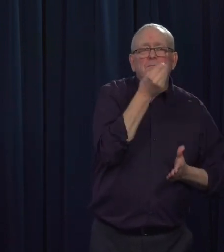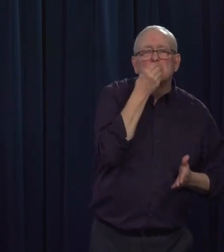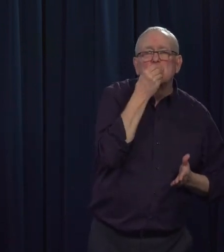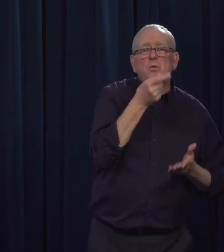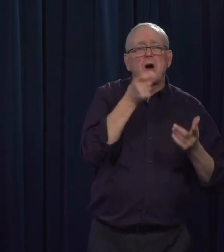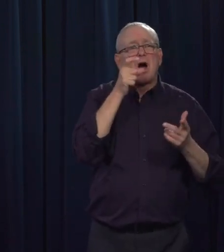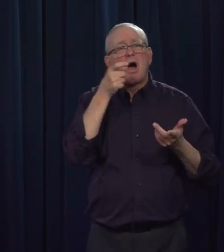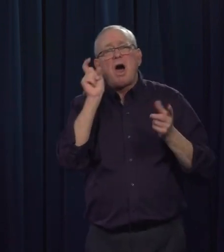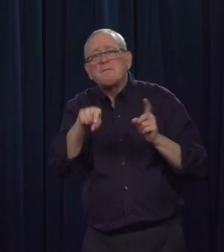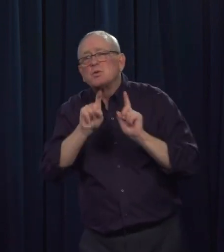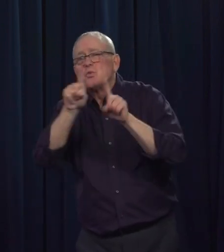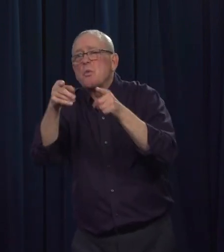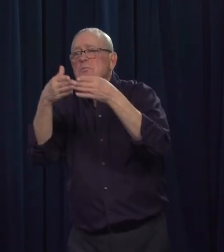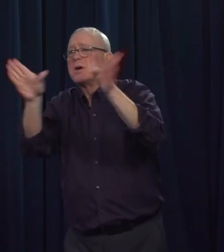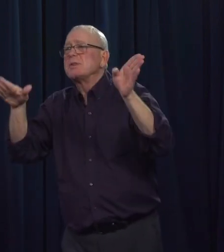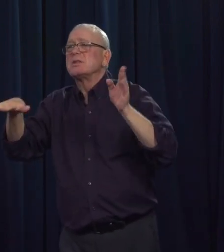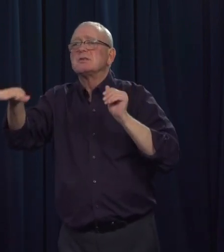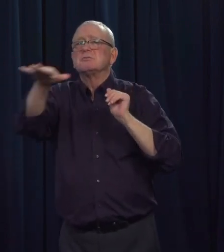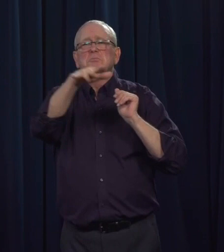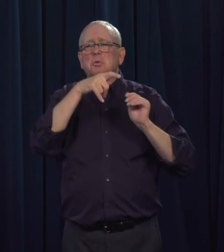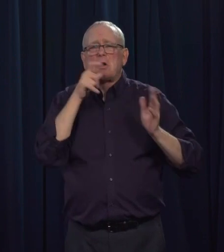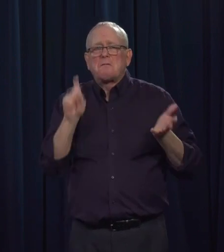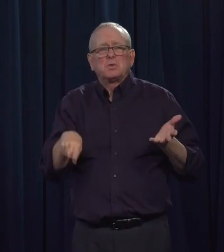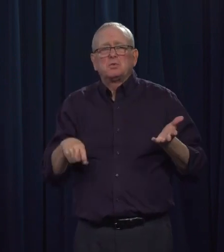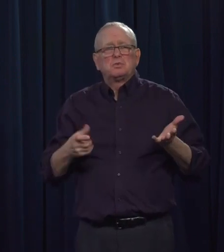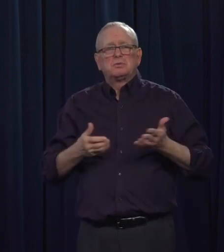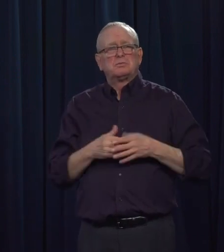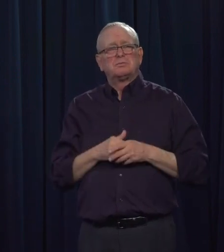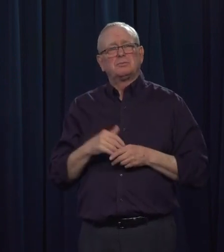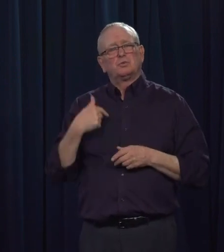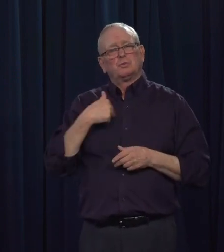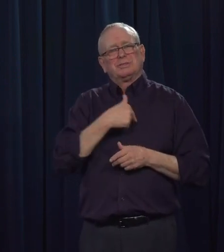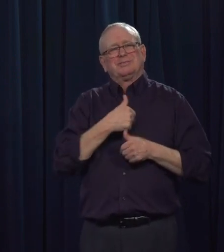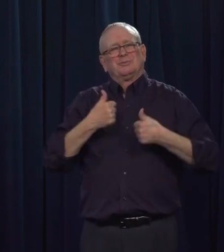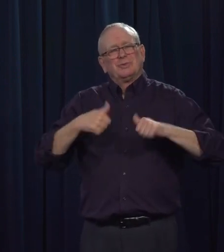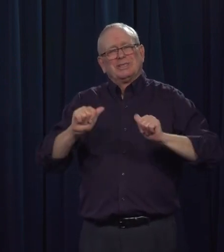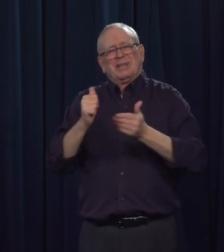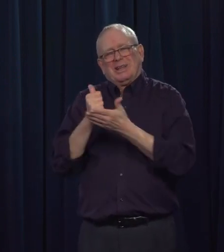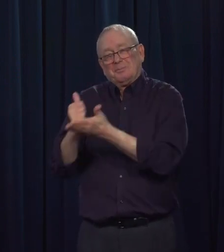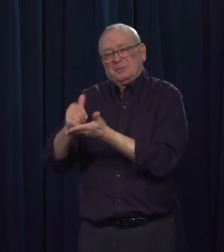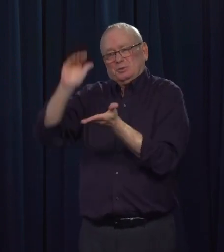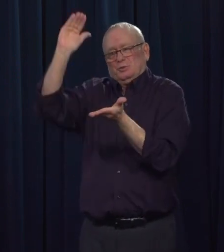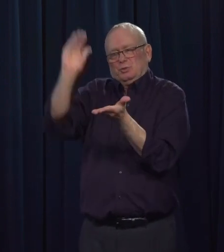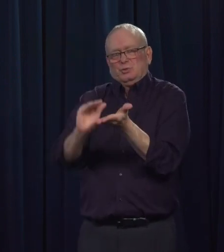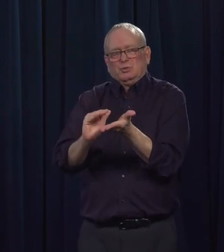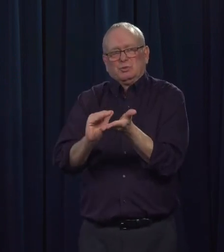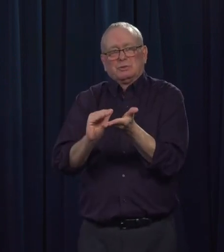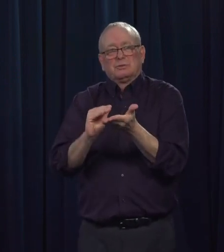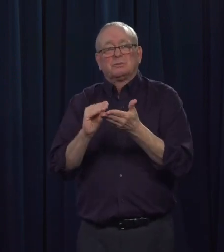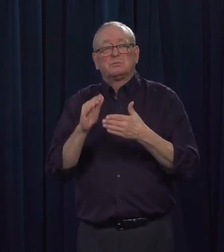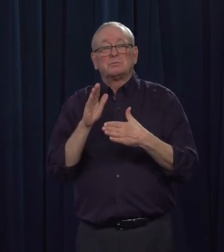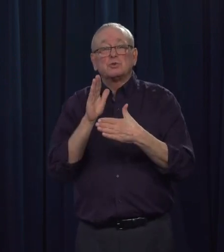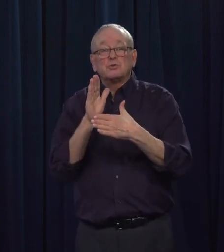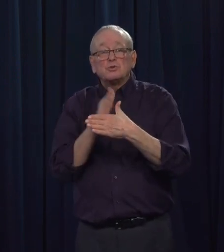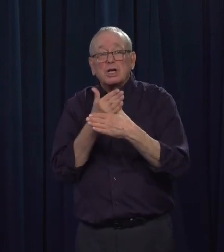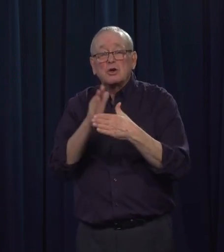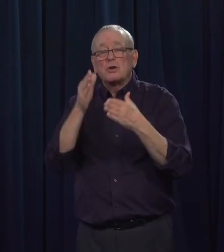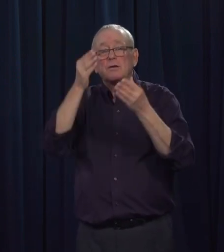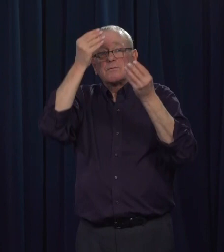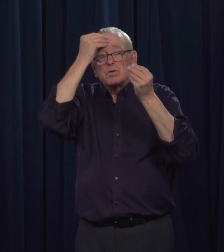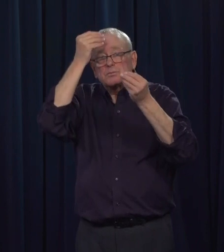places. So again, this is another thing where we can all pitch in both with information as well as support so people don't have to be out to get their